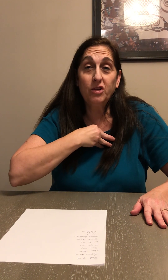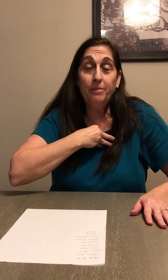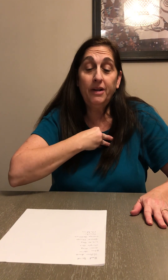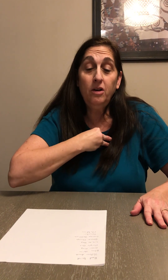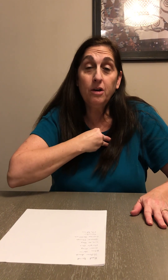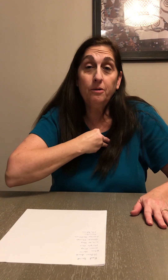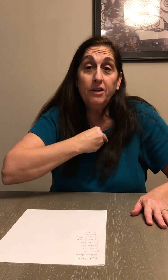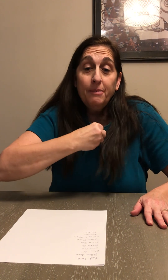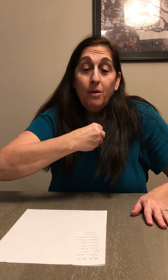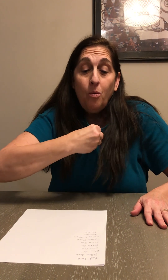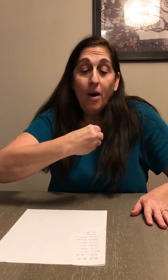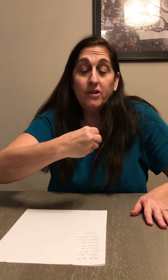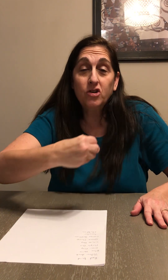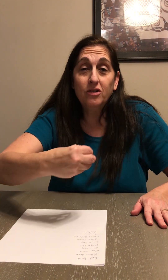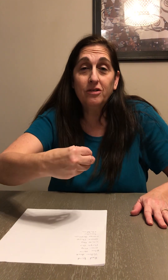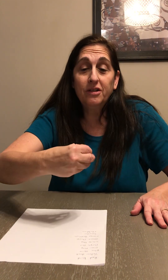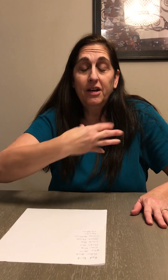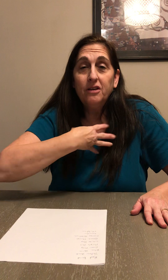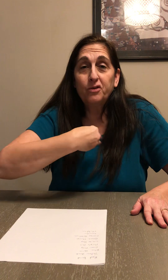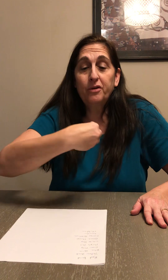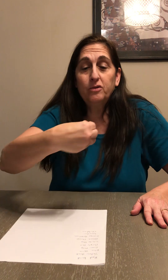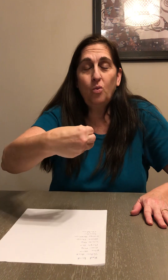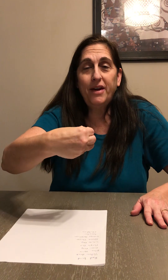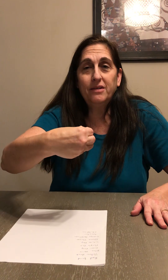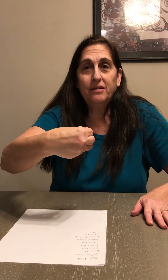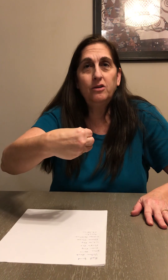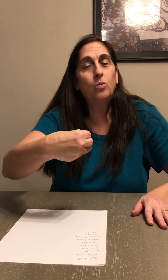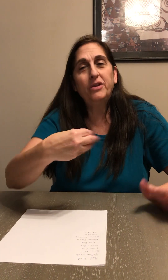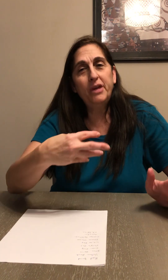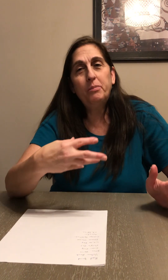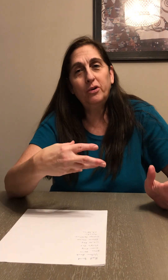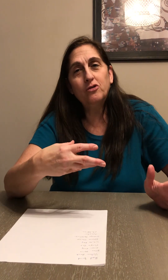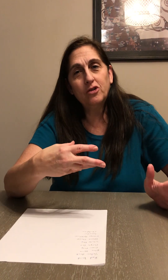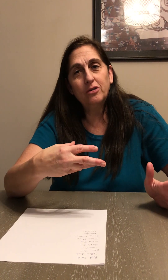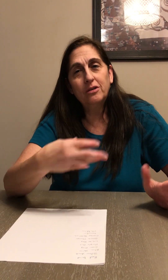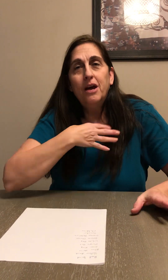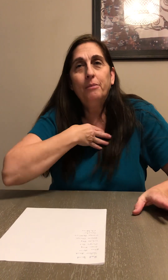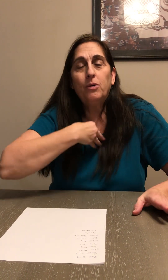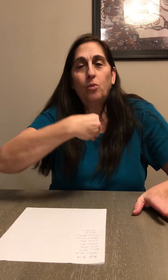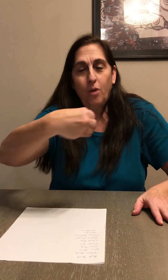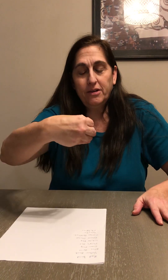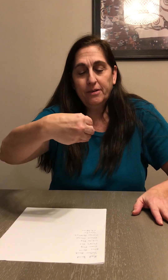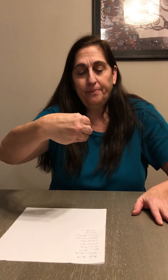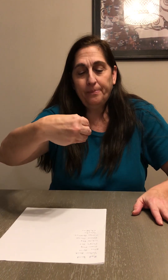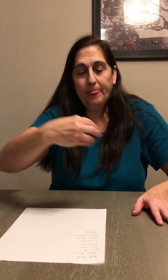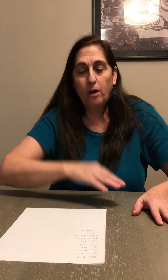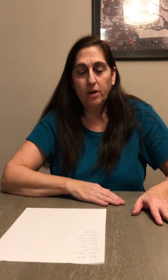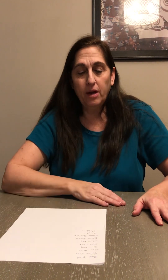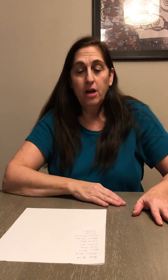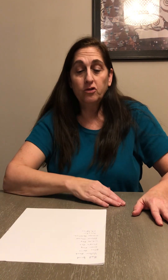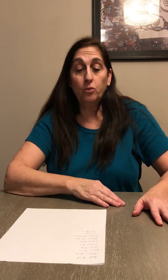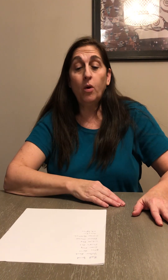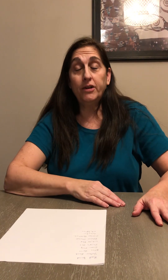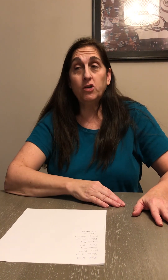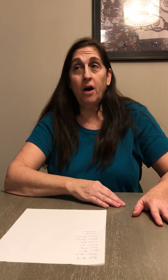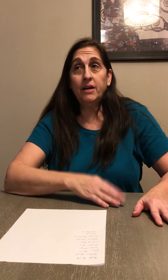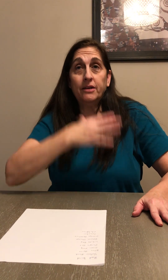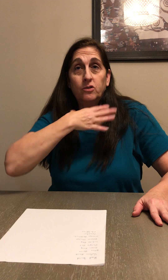somebody, look at my white shirt. So there's white. You don't really pull your shirt, but white. Okay, so white dog is